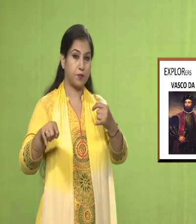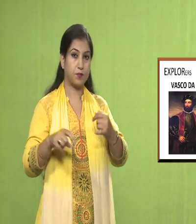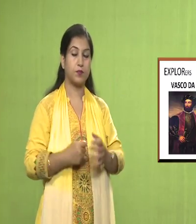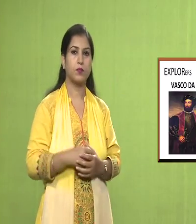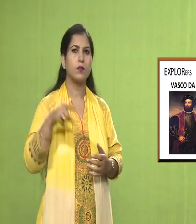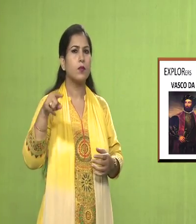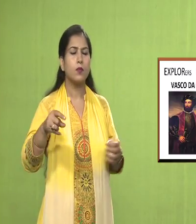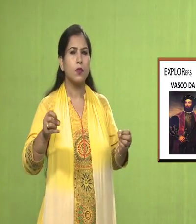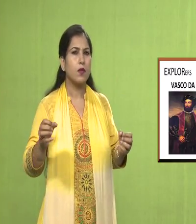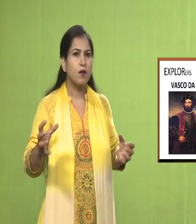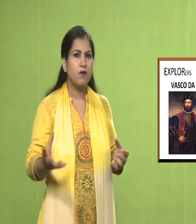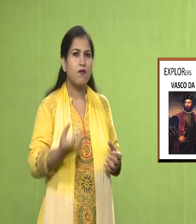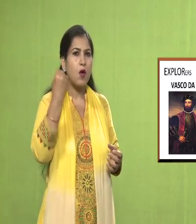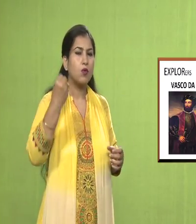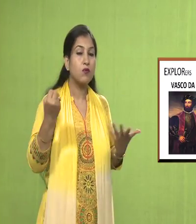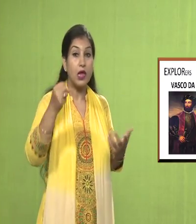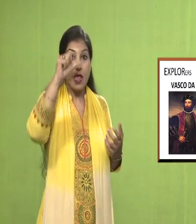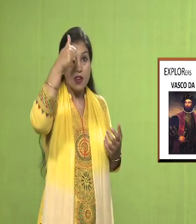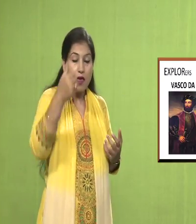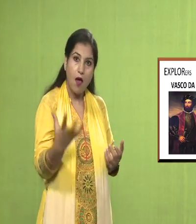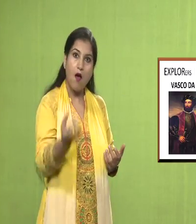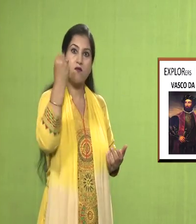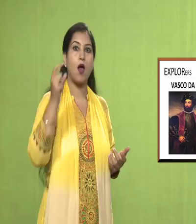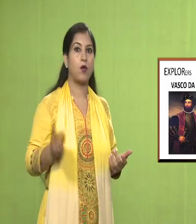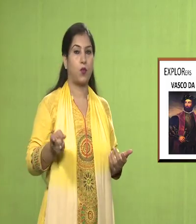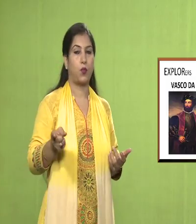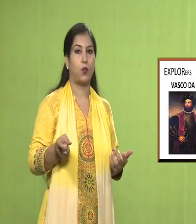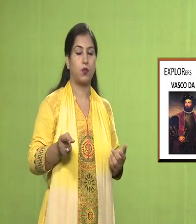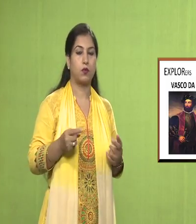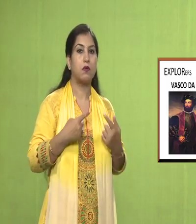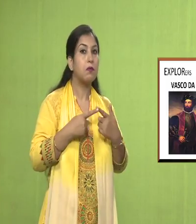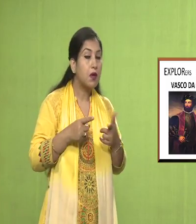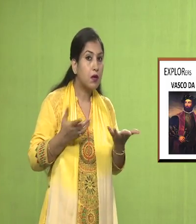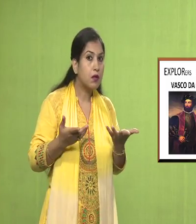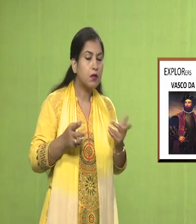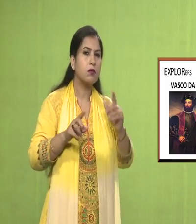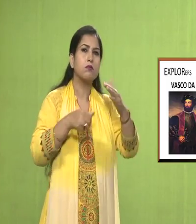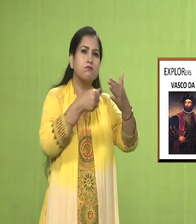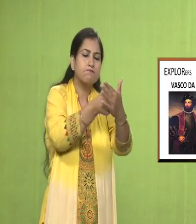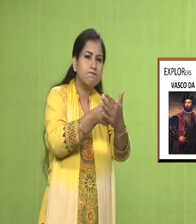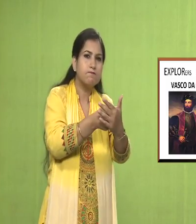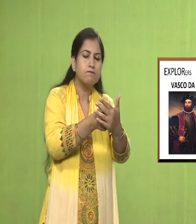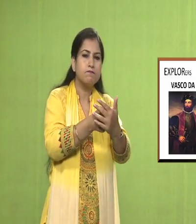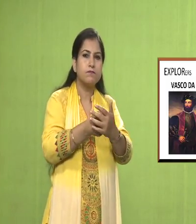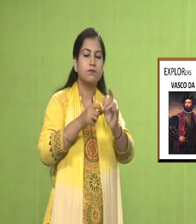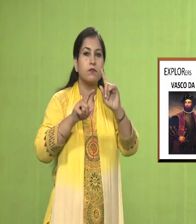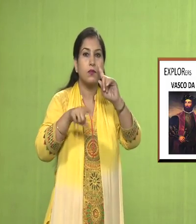who set out to discover India but ended up discovering